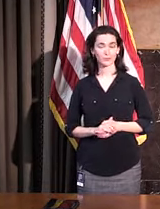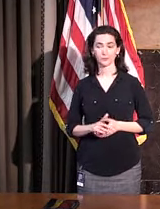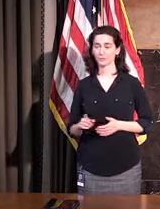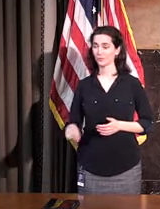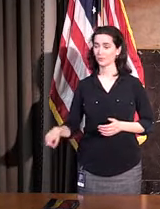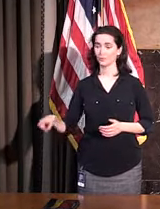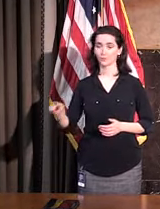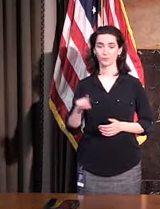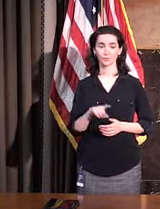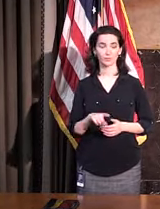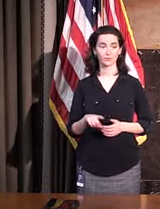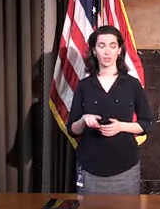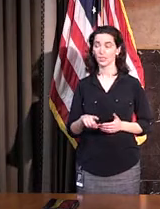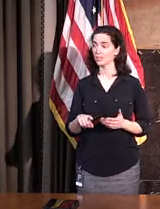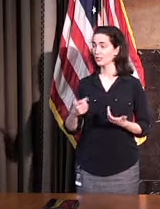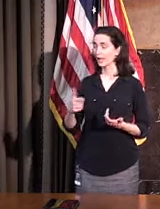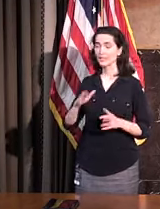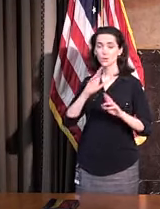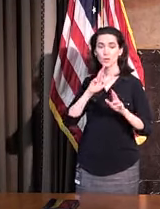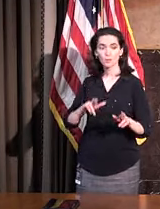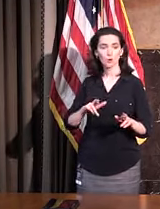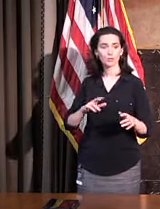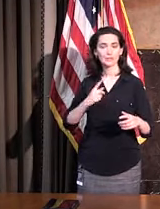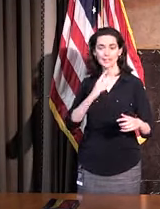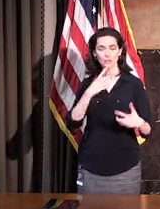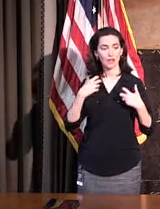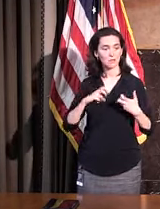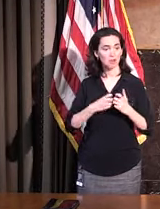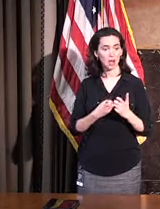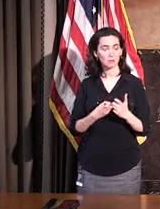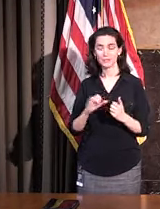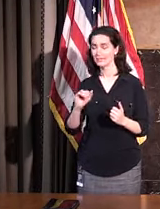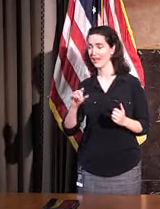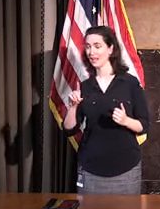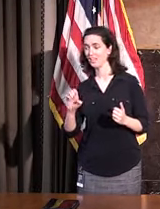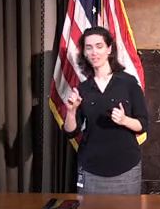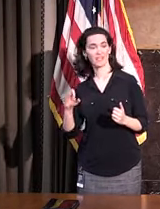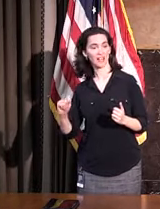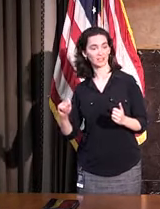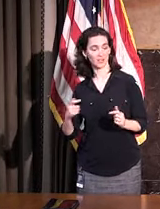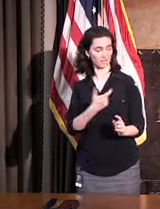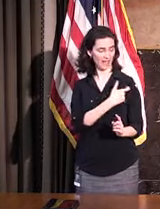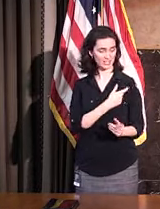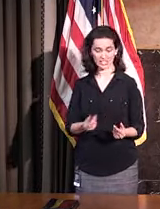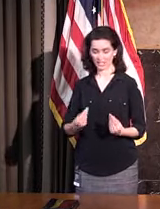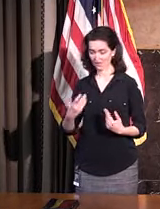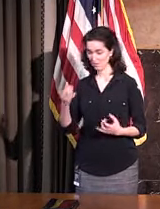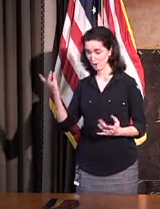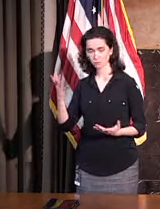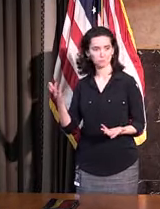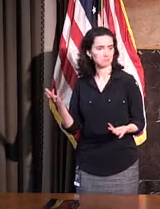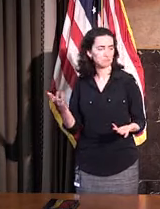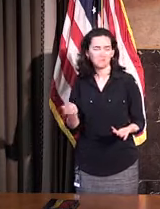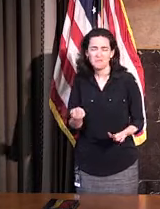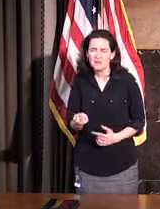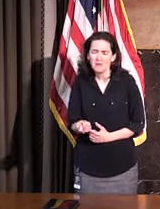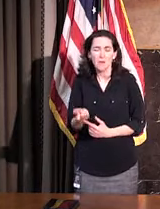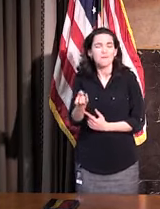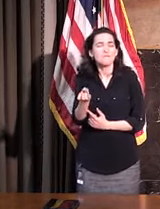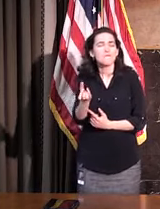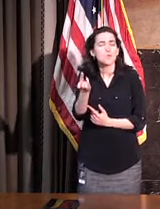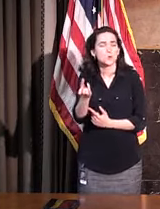any really serious side effects, because to speak of, there haven't been any. less than a handful of individuals have had to